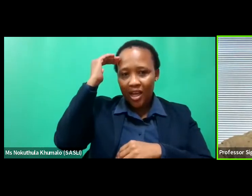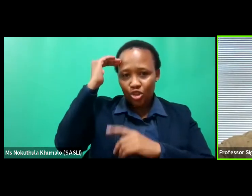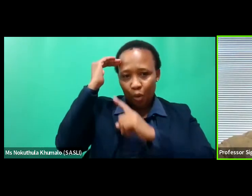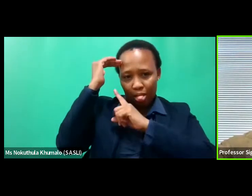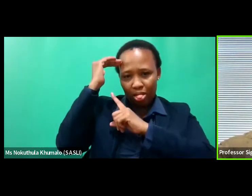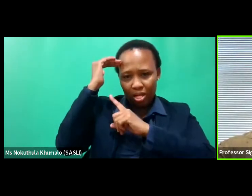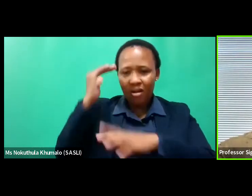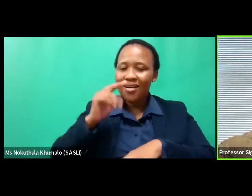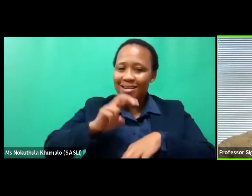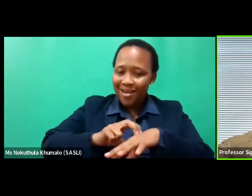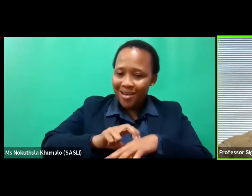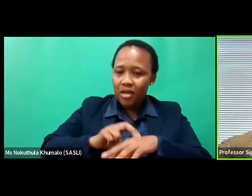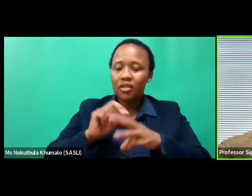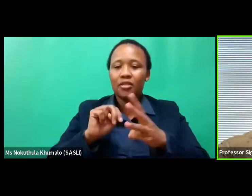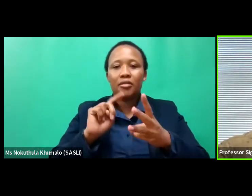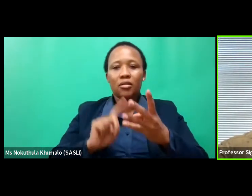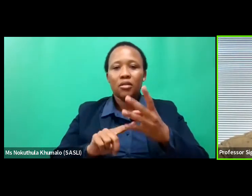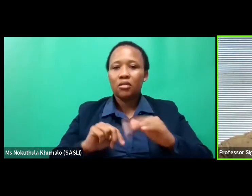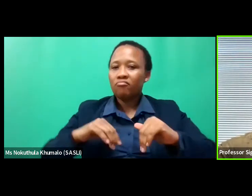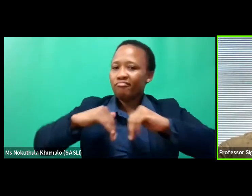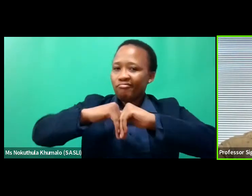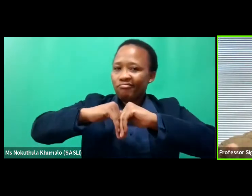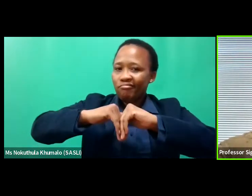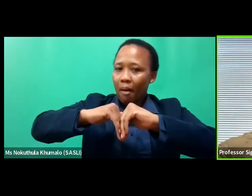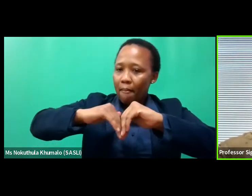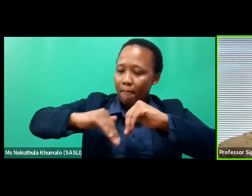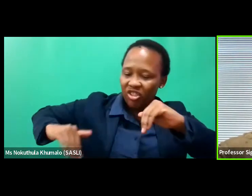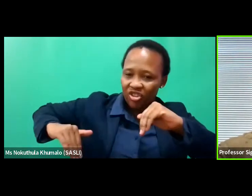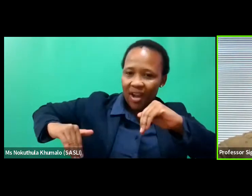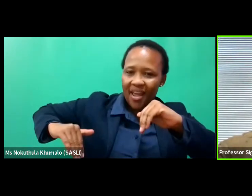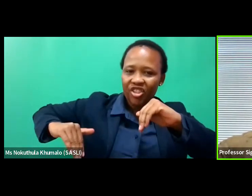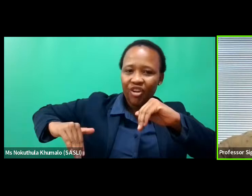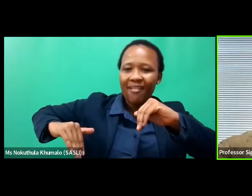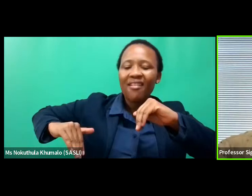the marginalization of the arts.